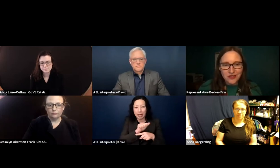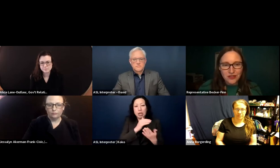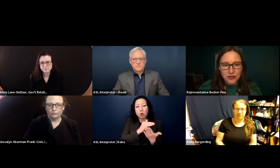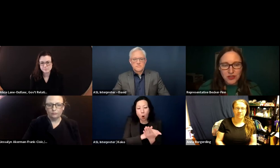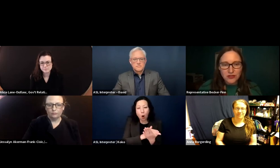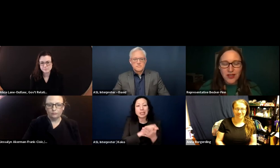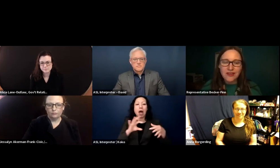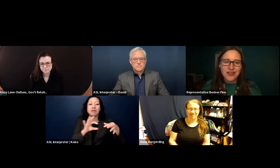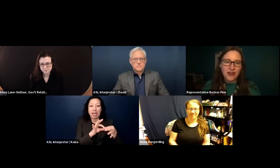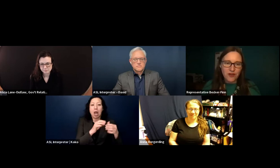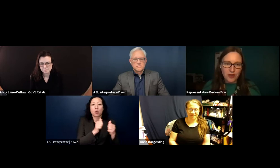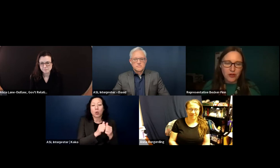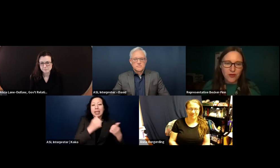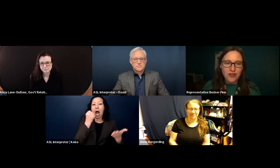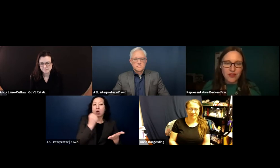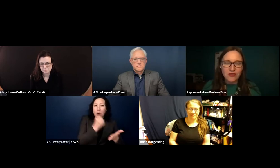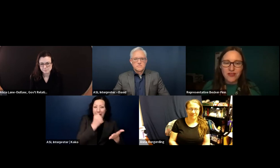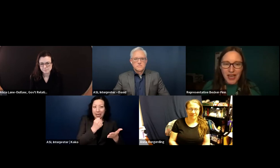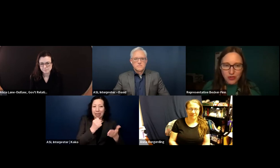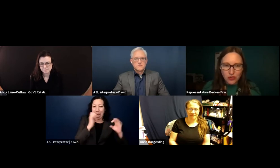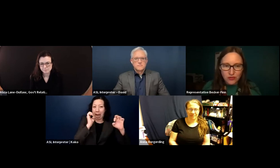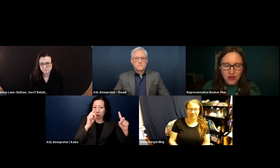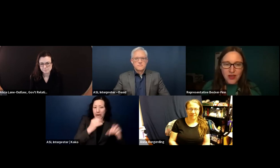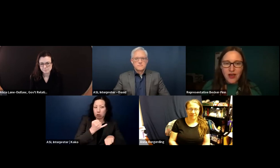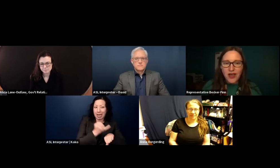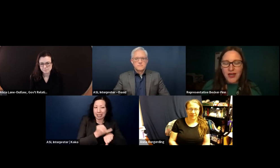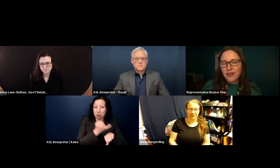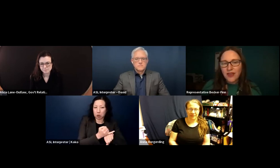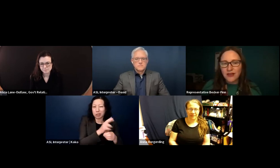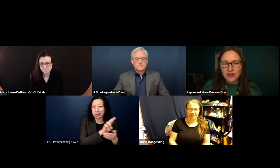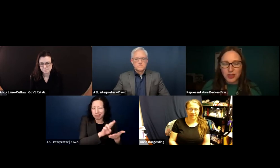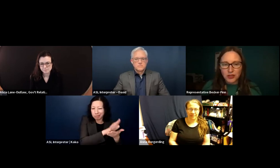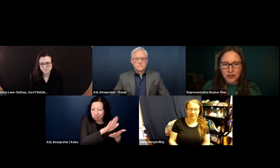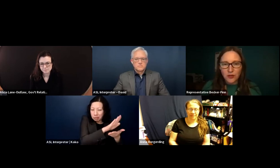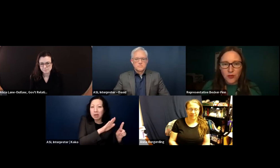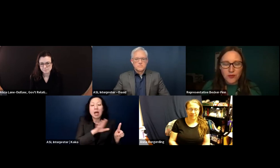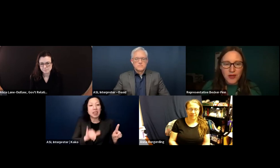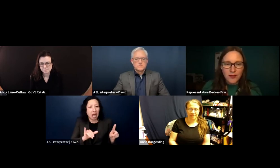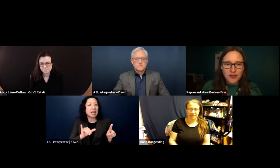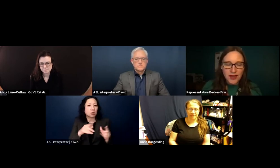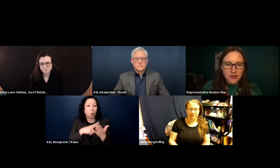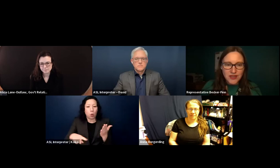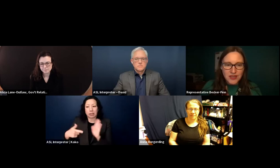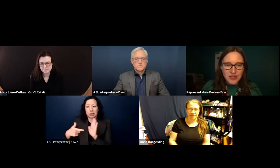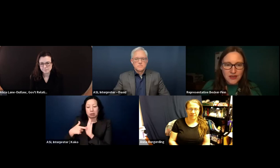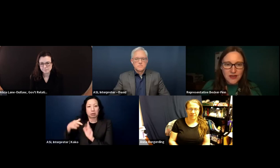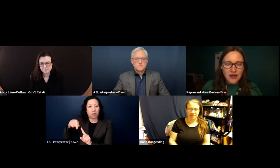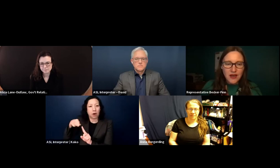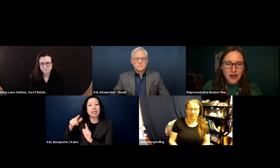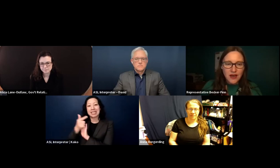educational institution. So that's the definition within the statute. Anything additional would be up to